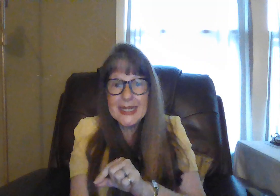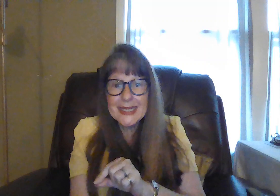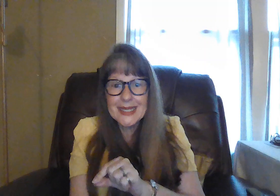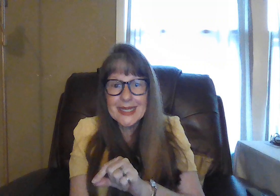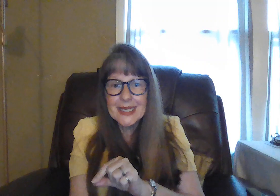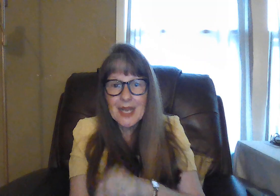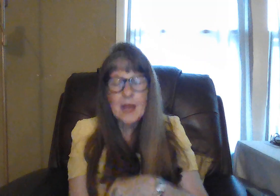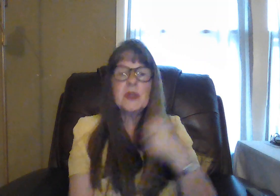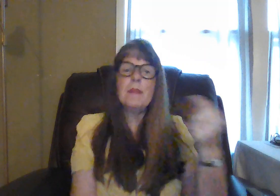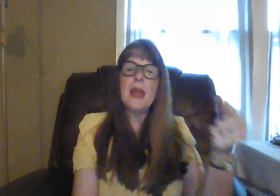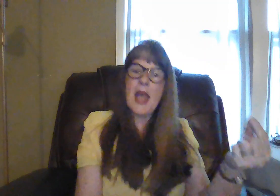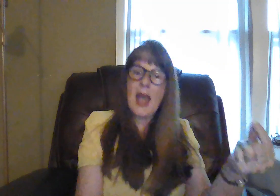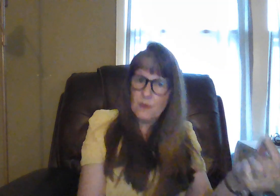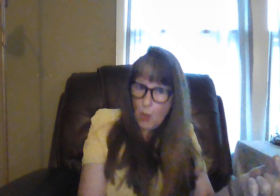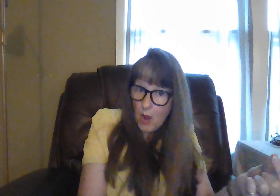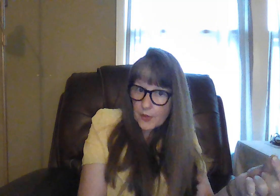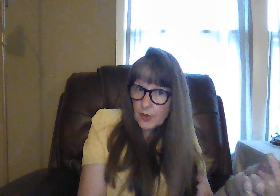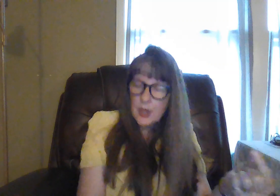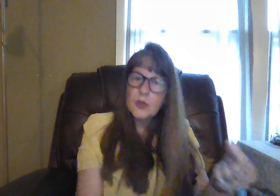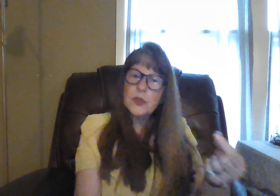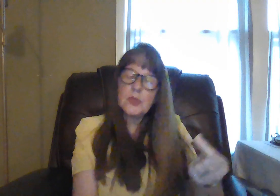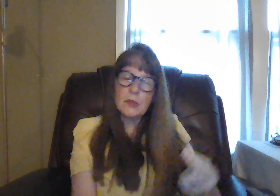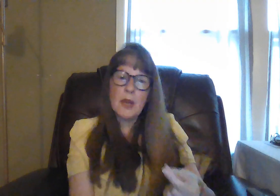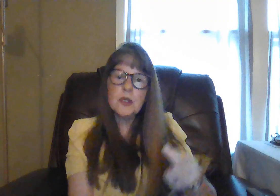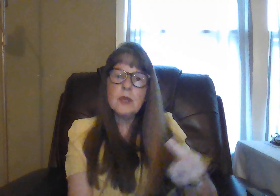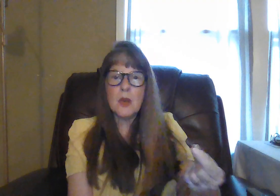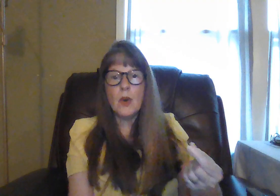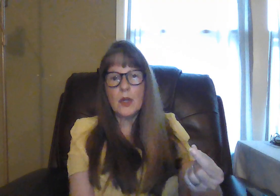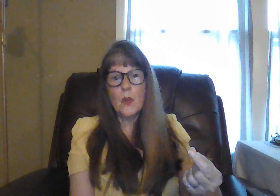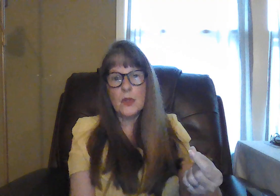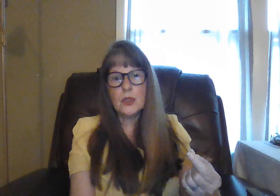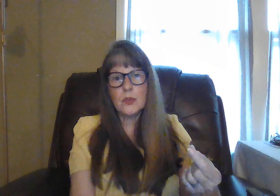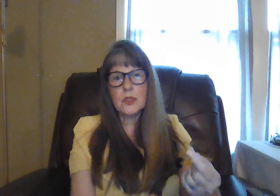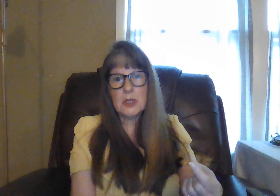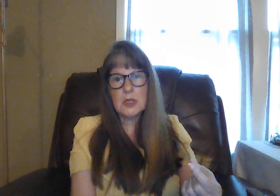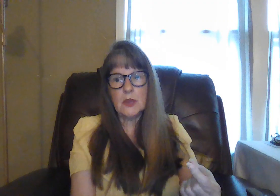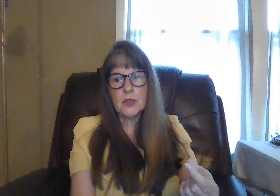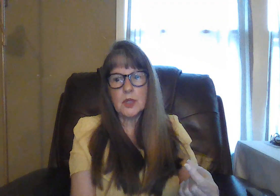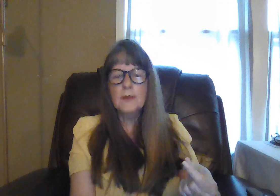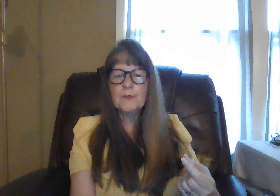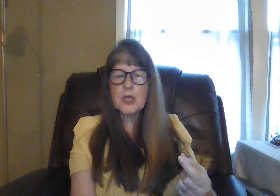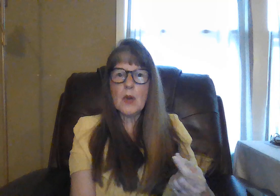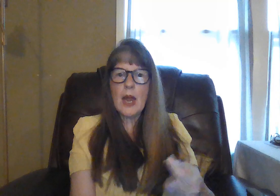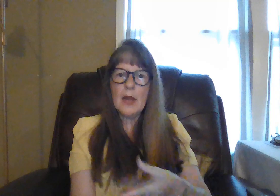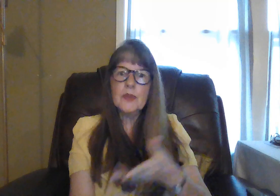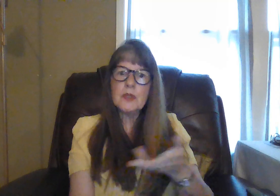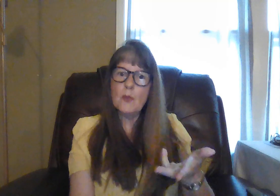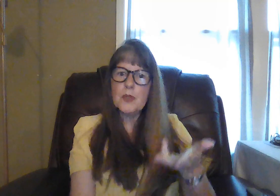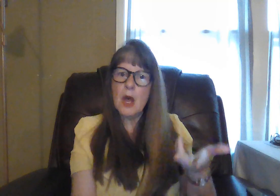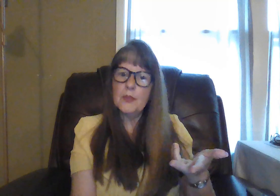lights, but they may have water. So sometimes you may want to go into those details. So I hope this helped